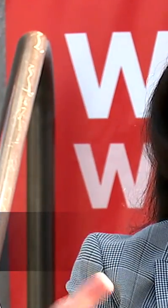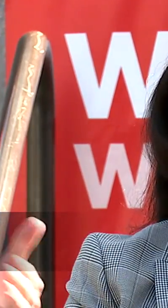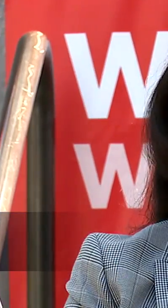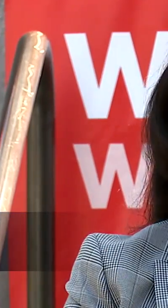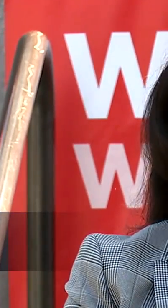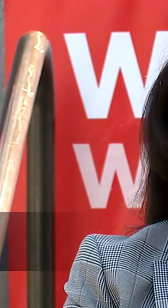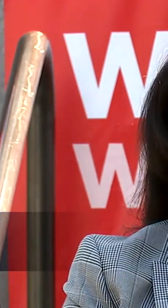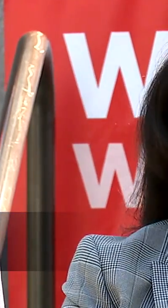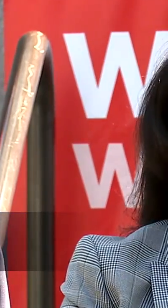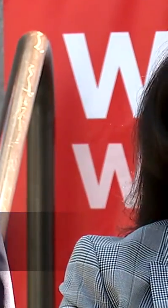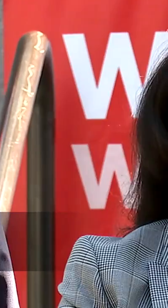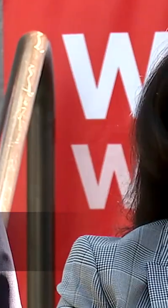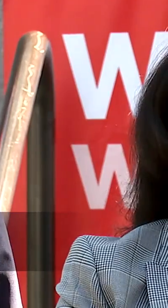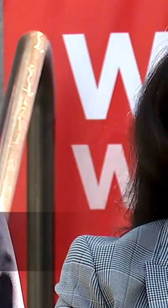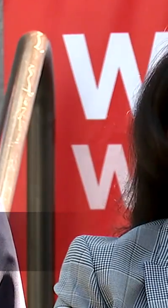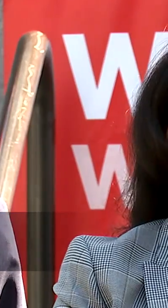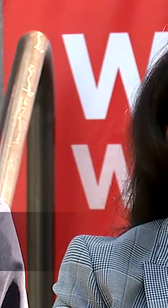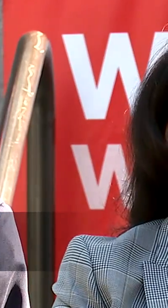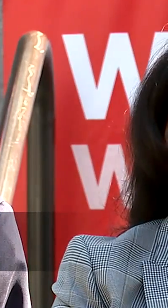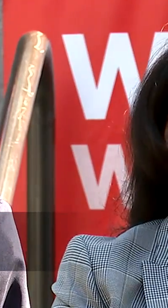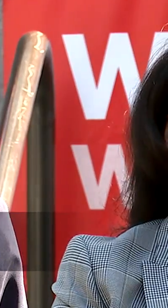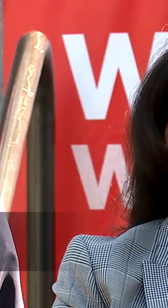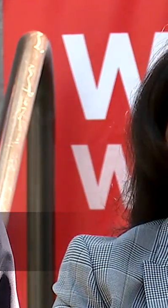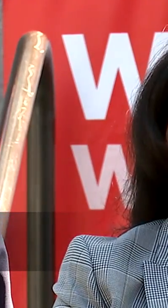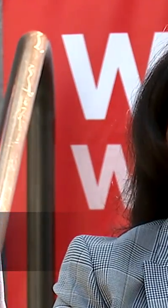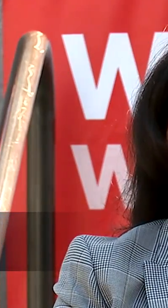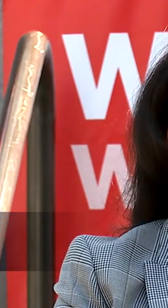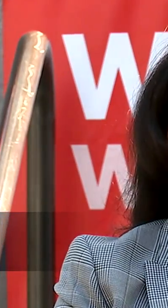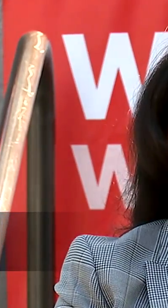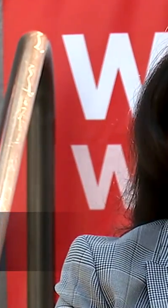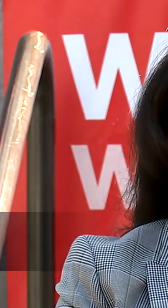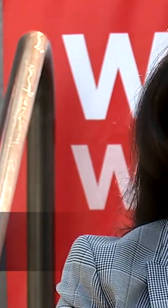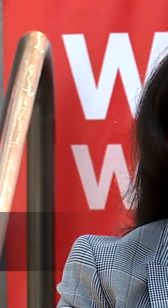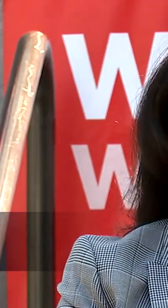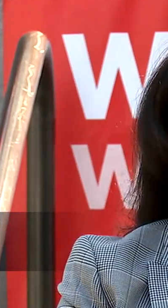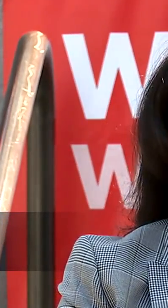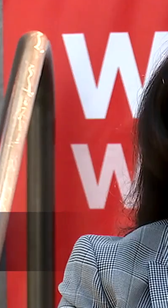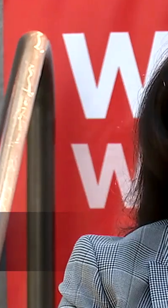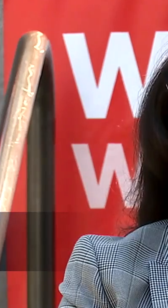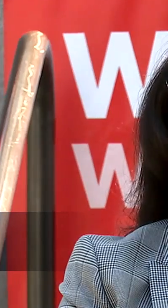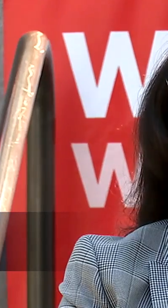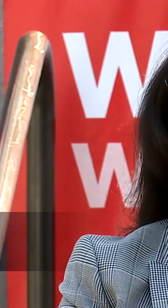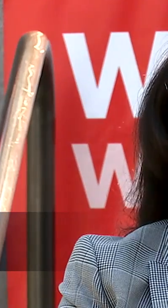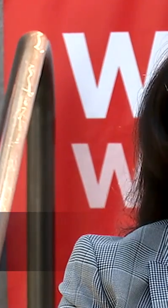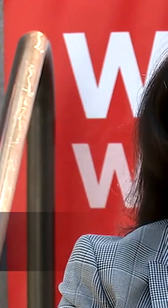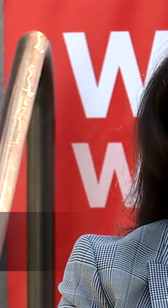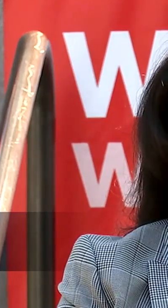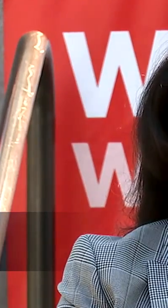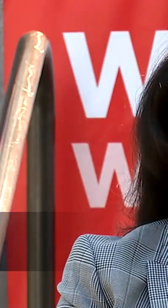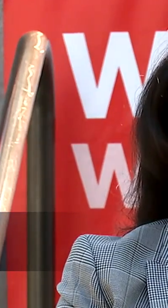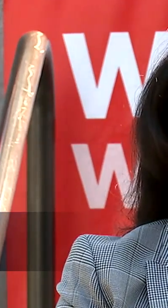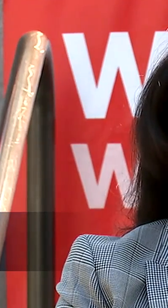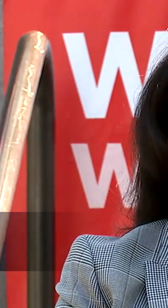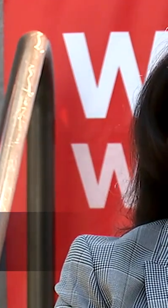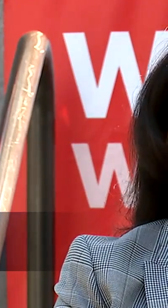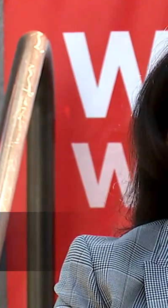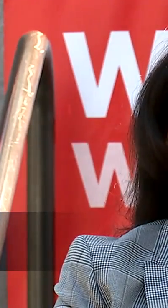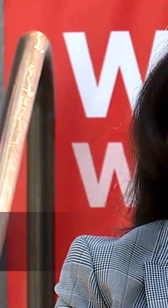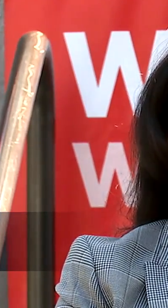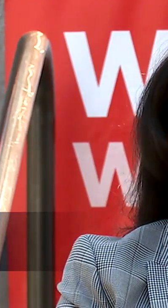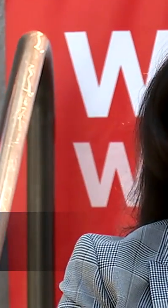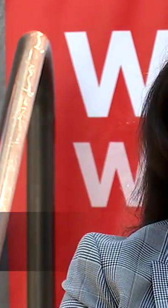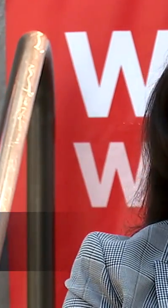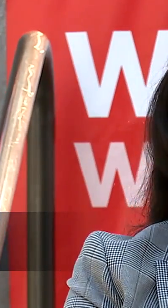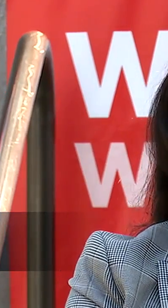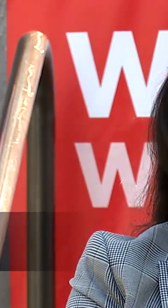sexual violence. They go together. If you care about poverty, you have to care about sexual violence, because sexual violence keeps people in poverty. We